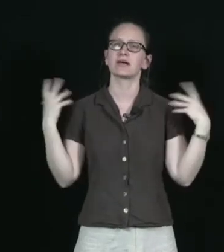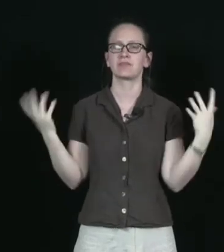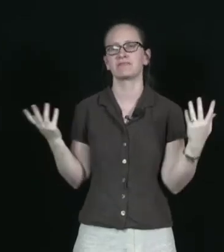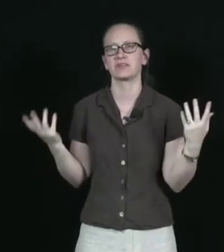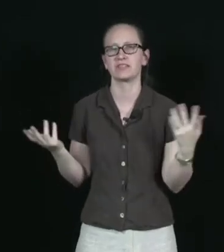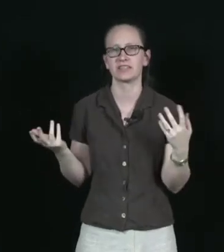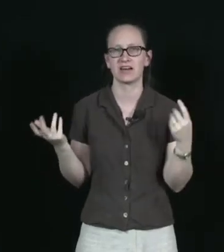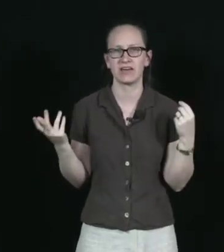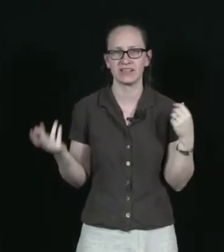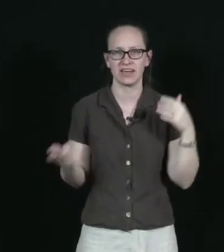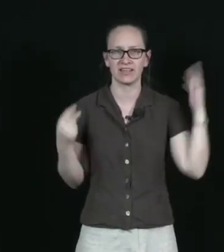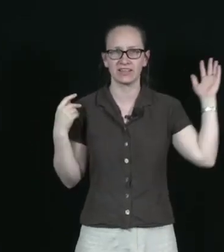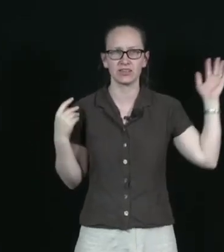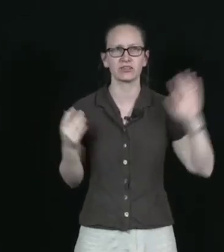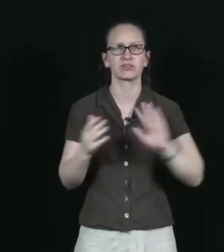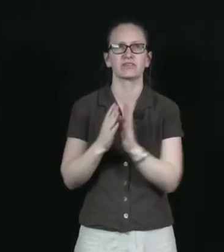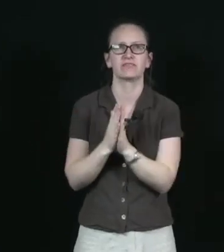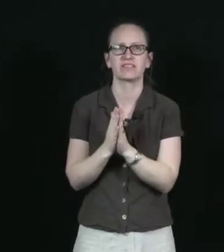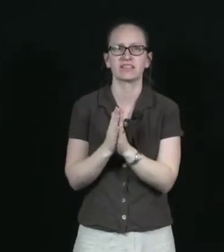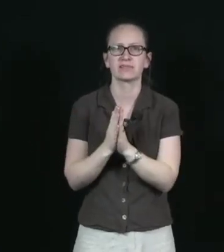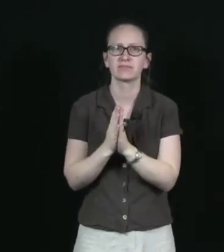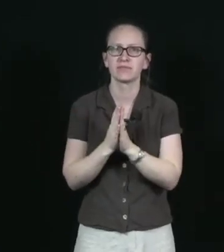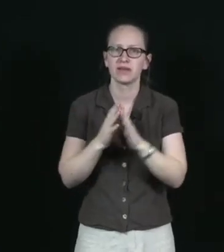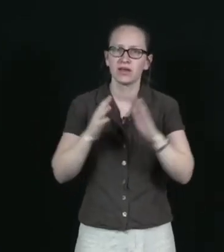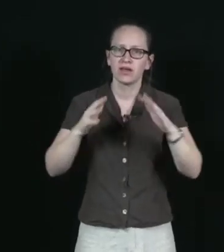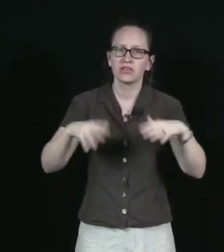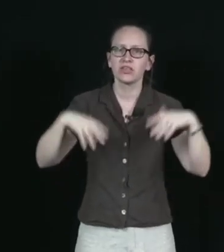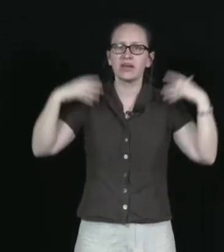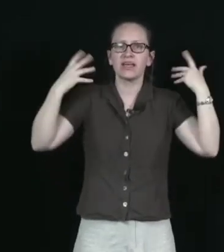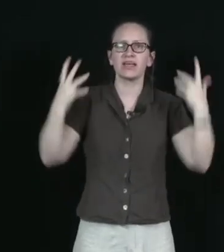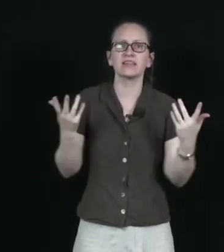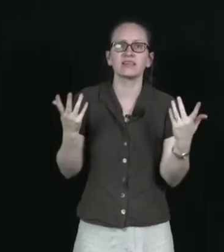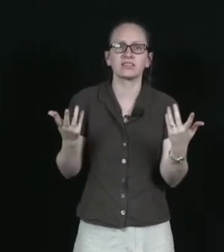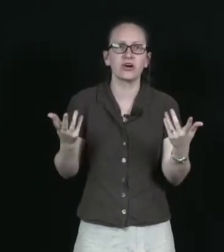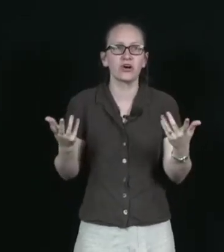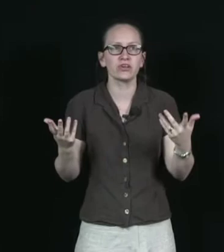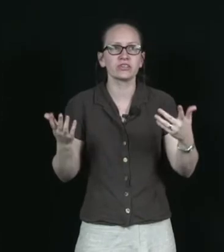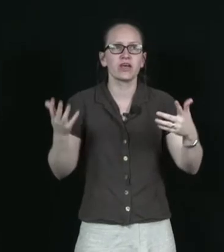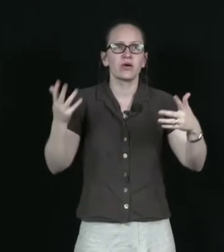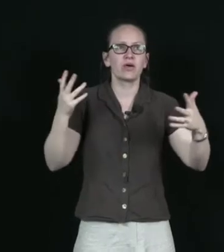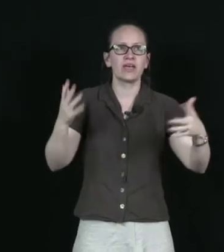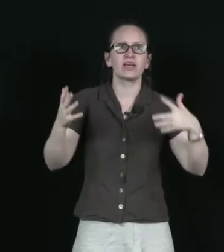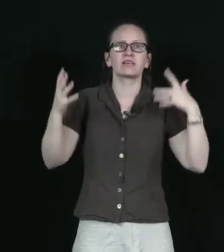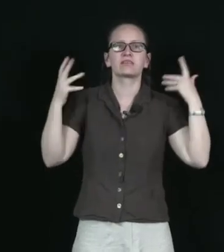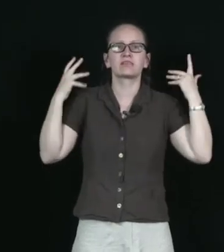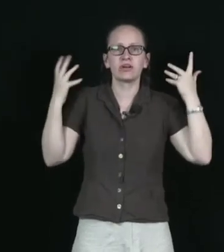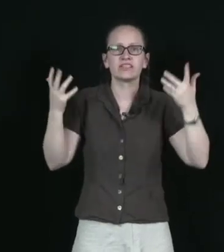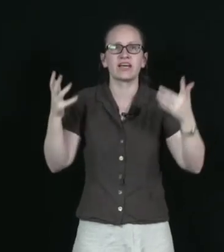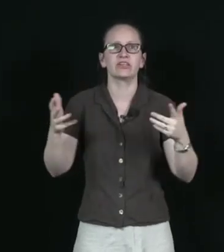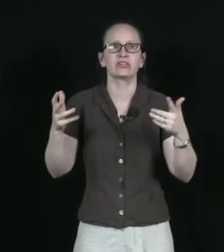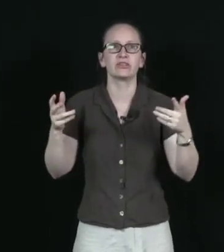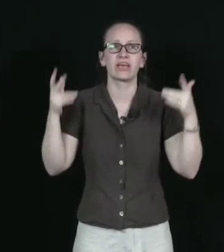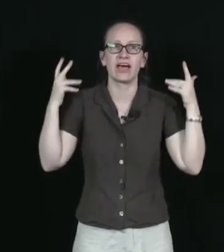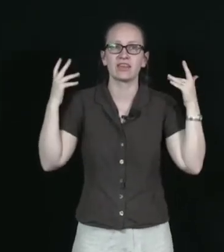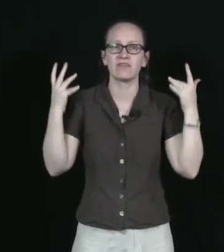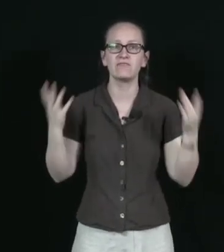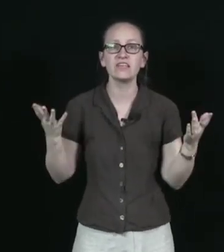I'm the first year director in the School of Physics. So in this course we're going to get you to look at the